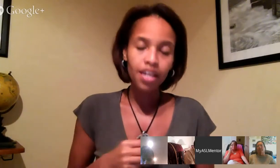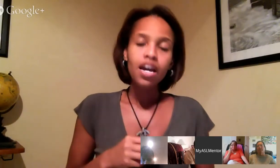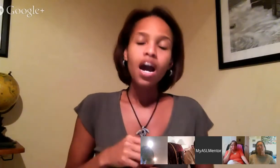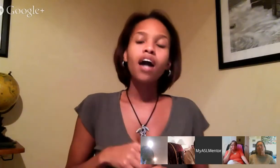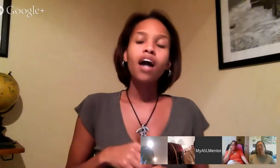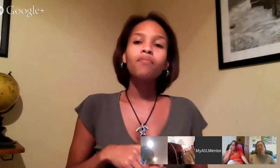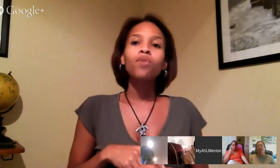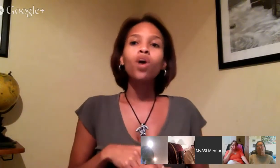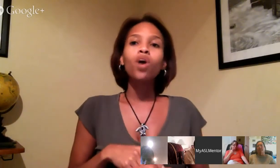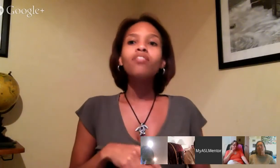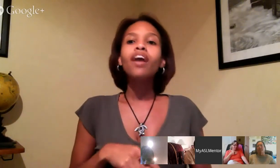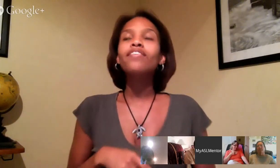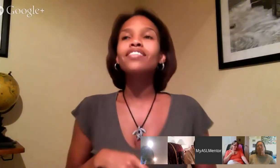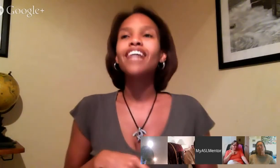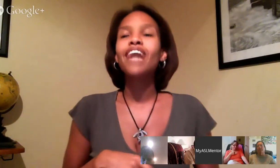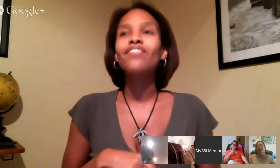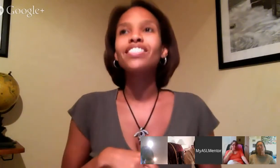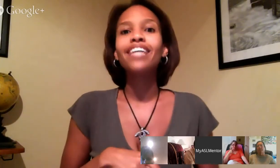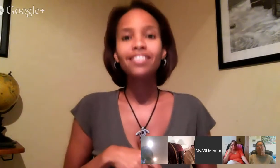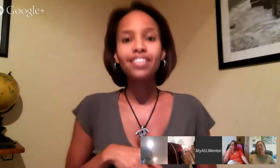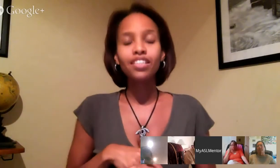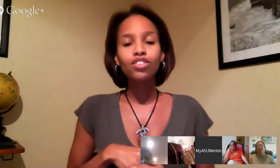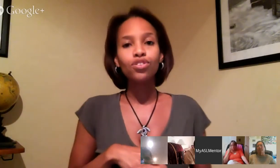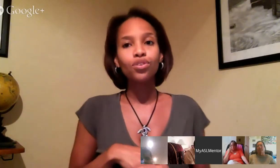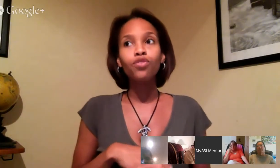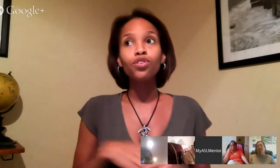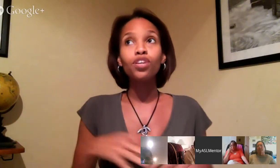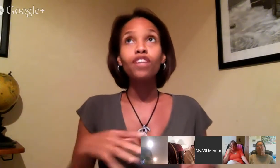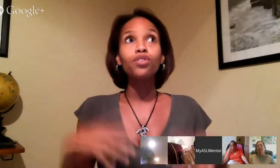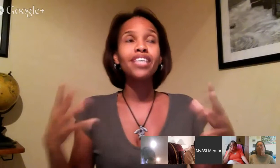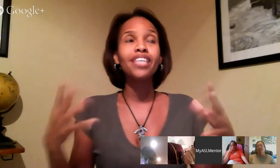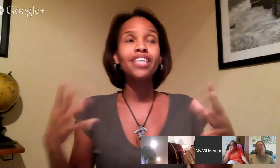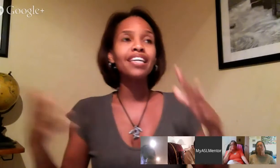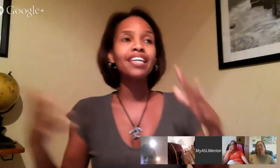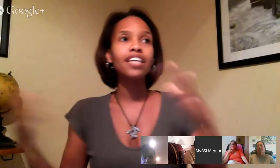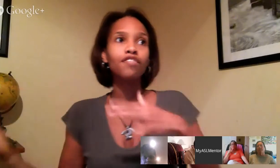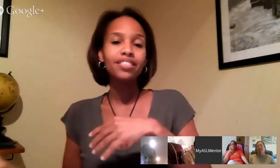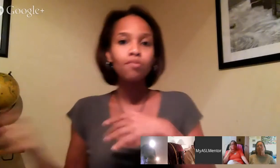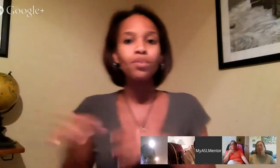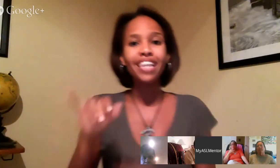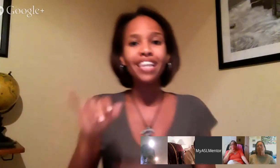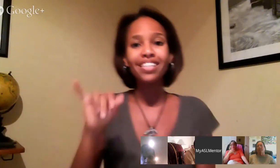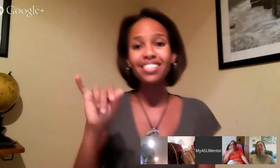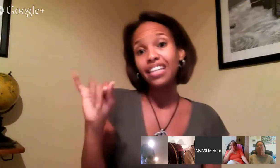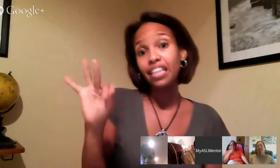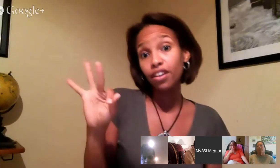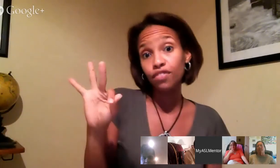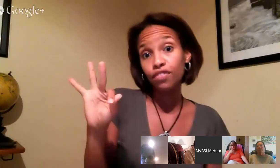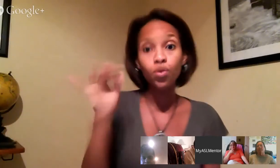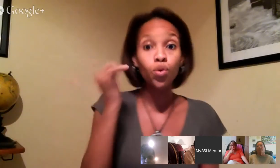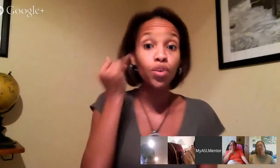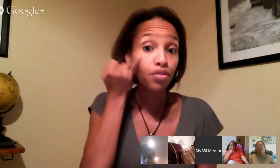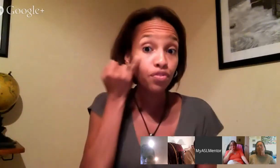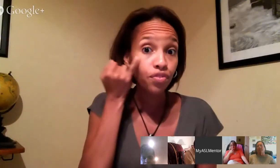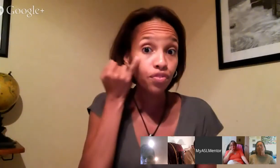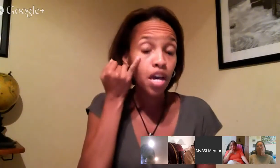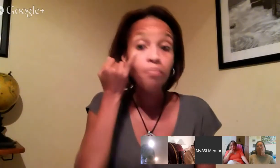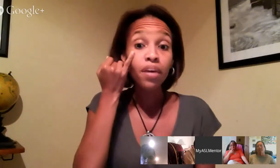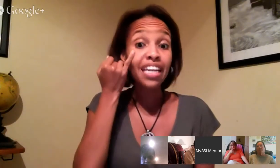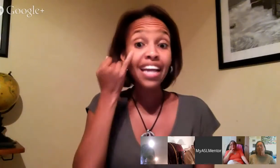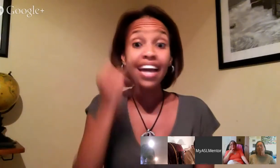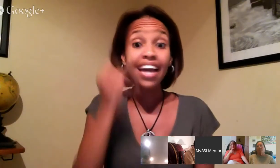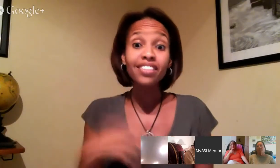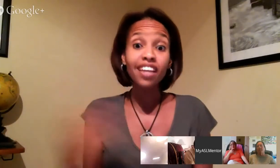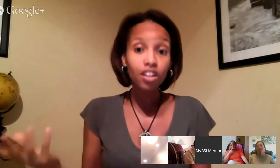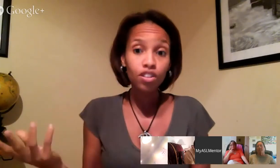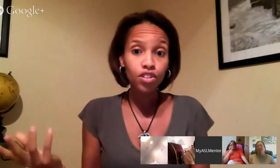Okay. A lot of us have a tendency to, if we're saying an if-when statement, we tend to sign if or if. But